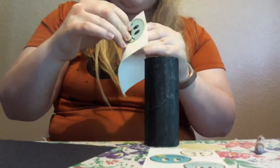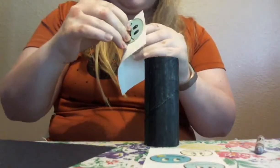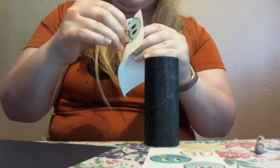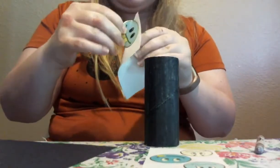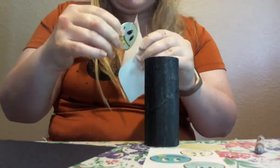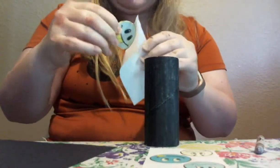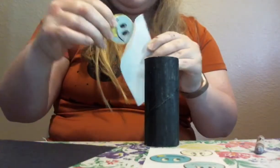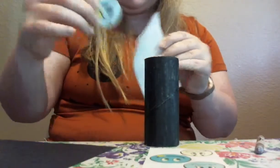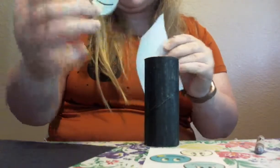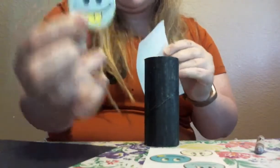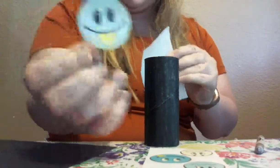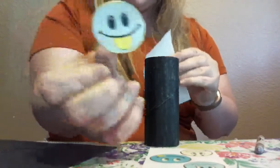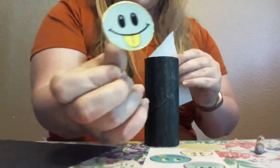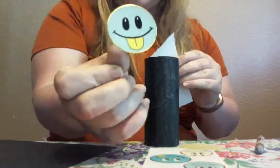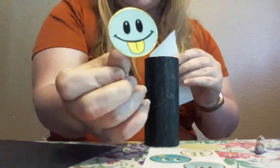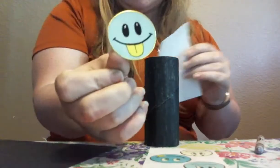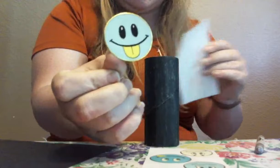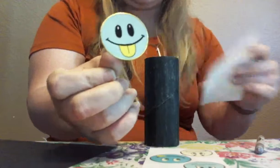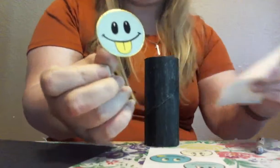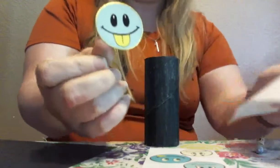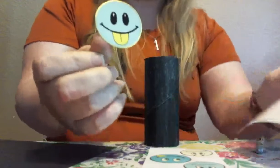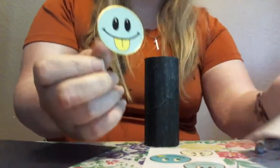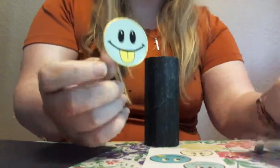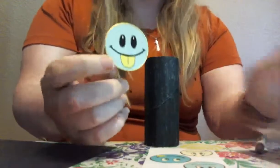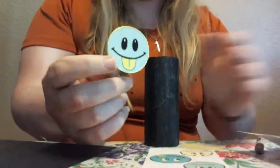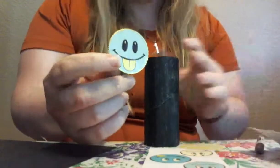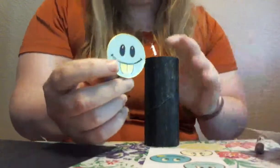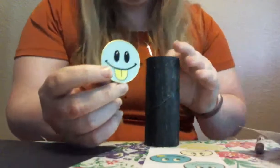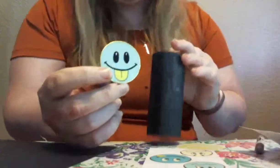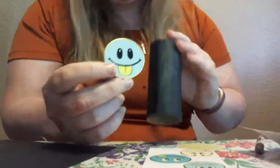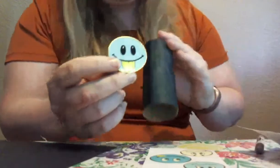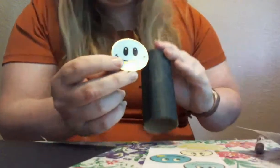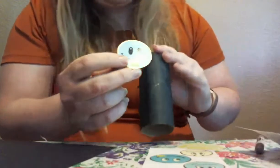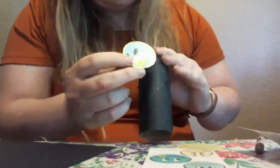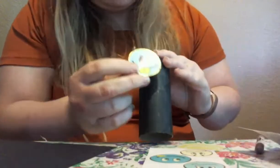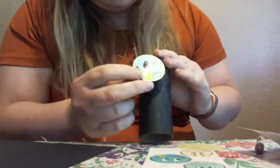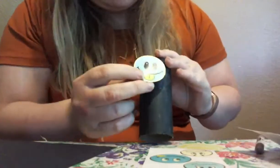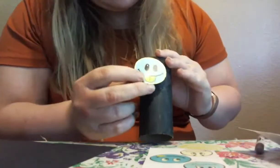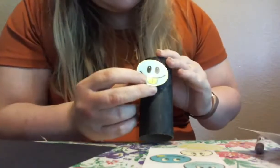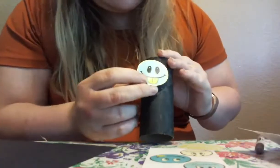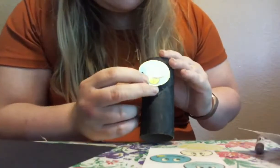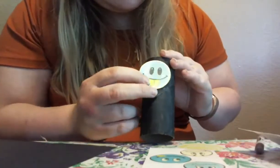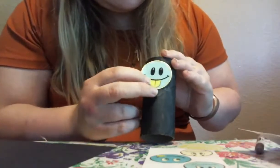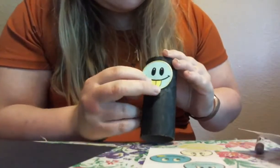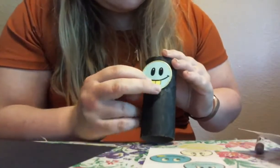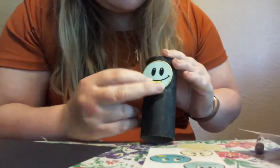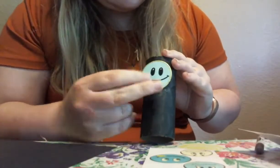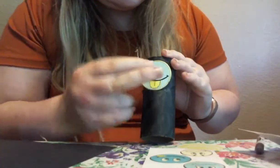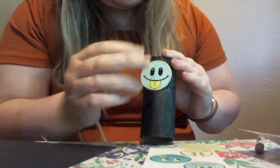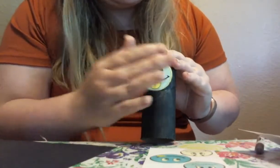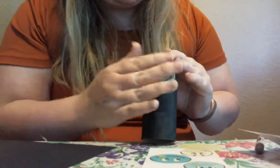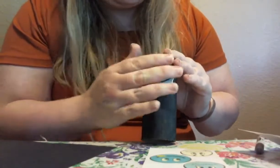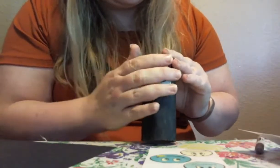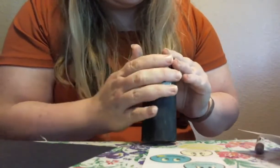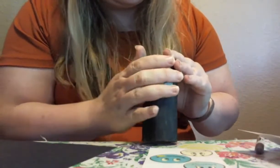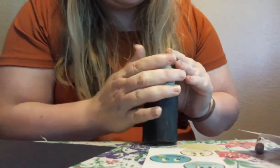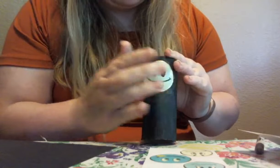big smiley face with the tongue sticking out on it. So I'm going to put that smiley face